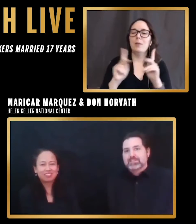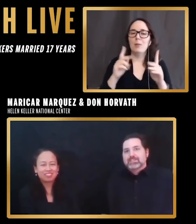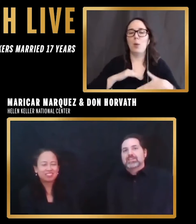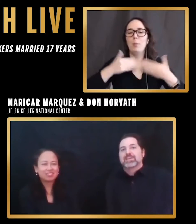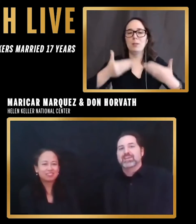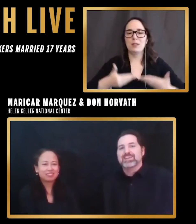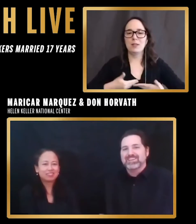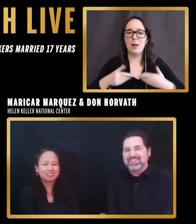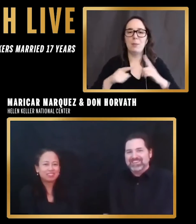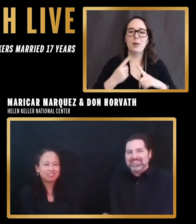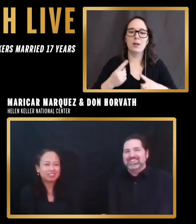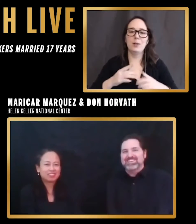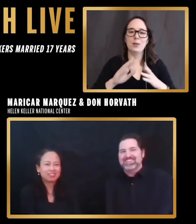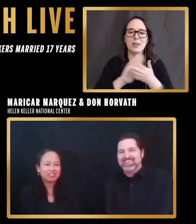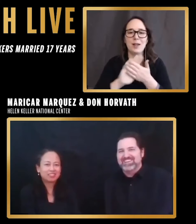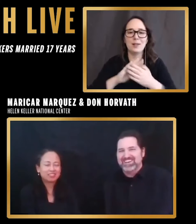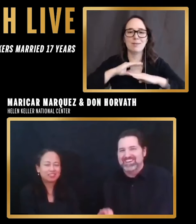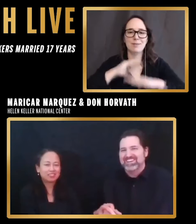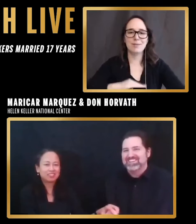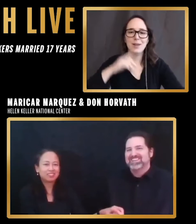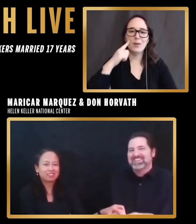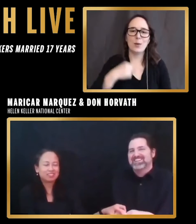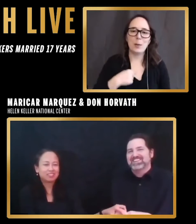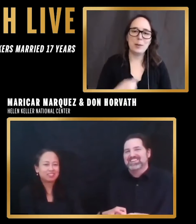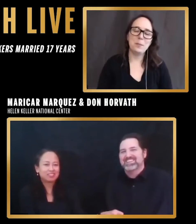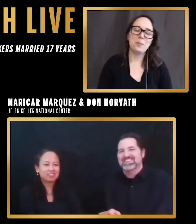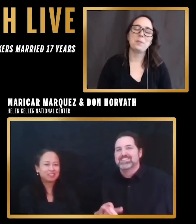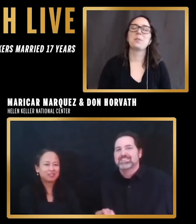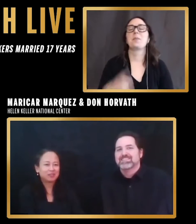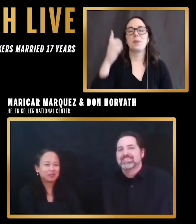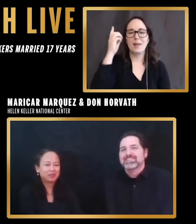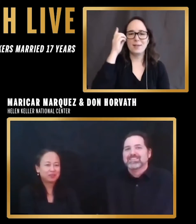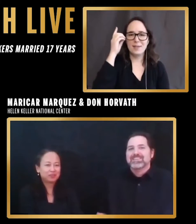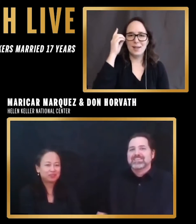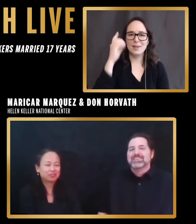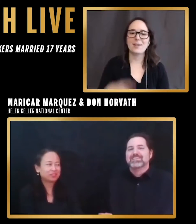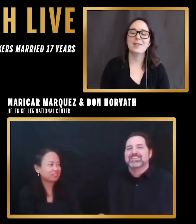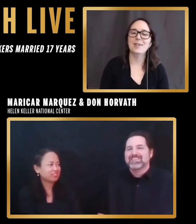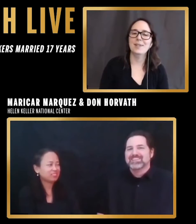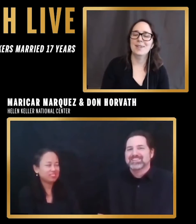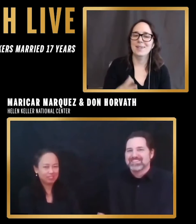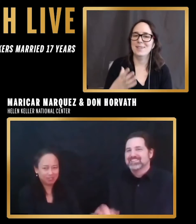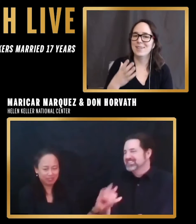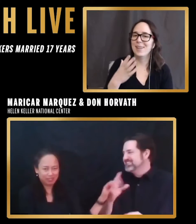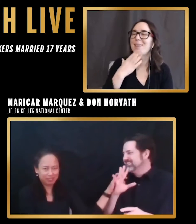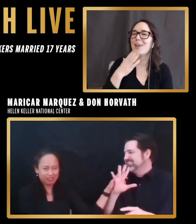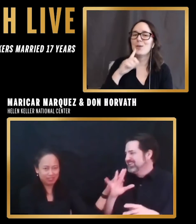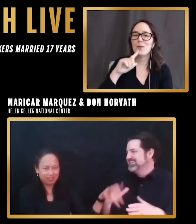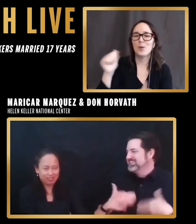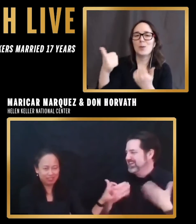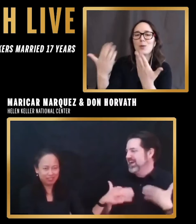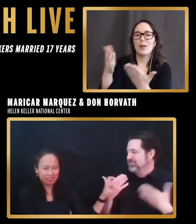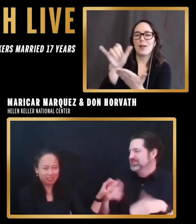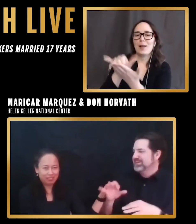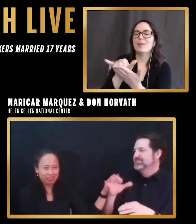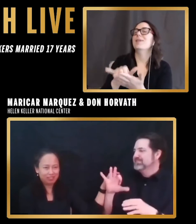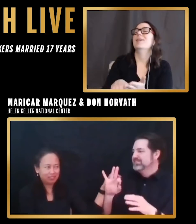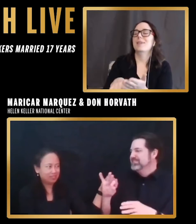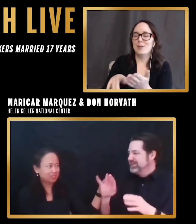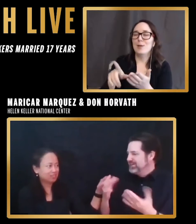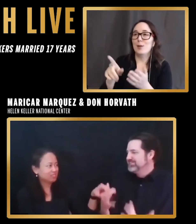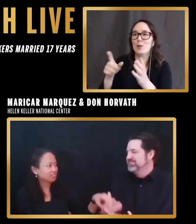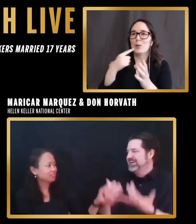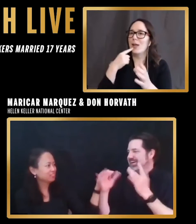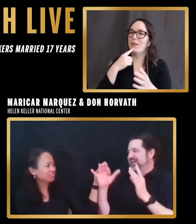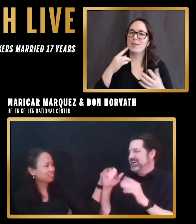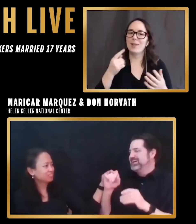Well, thanks for bringing that up, Don. And I love the earnestness of you being happy a fire alarm was pulled while everyone